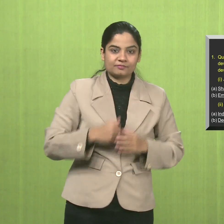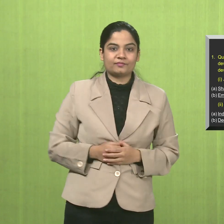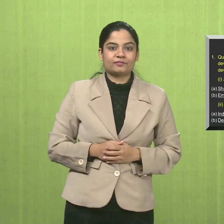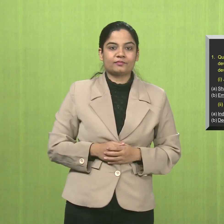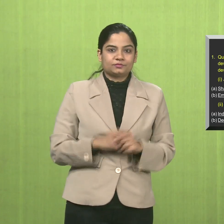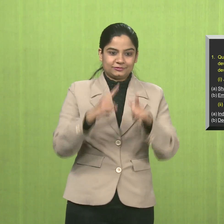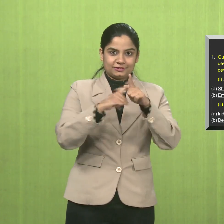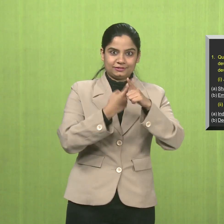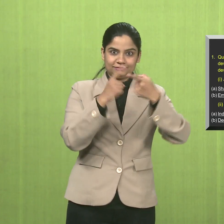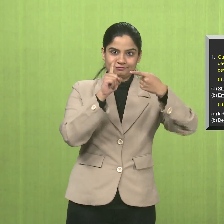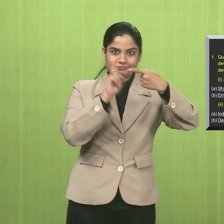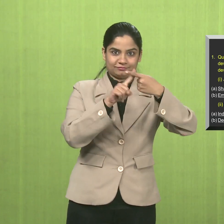bigger families like cousins, etc.